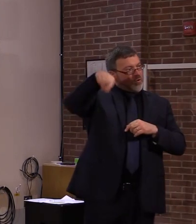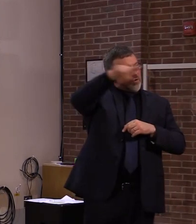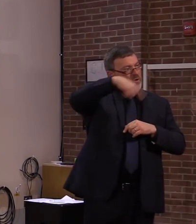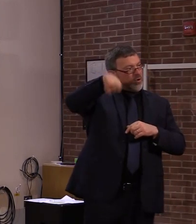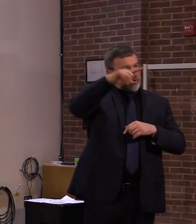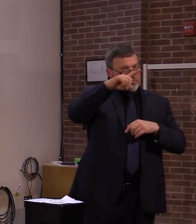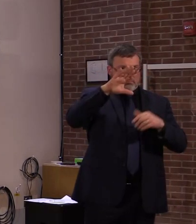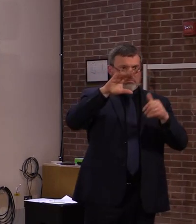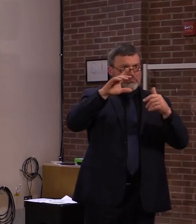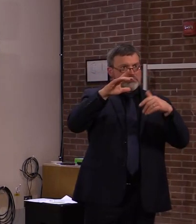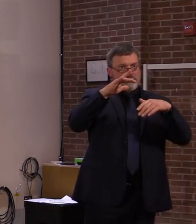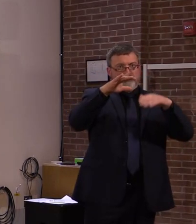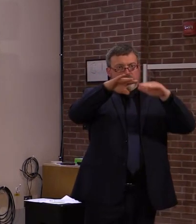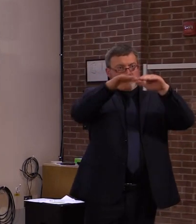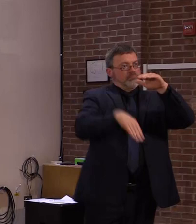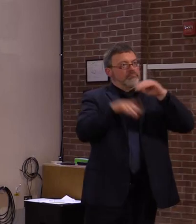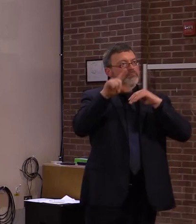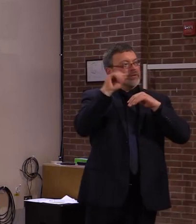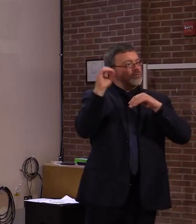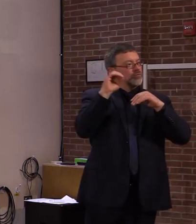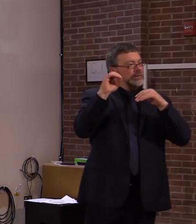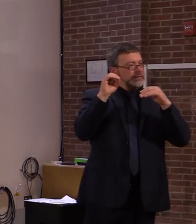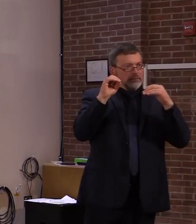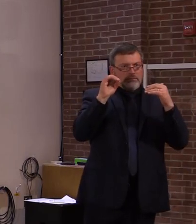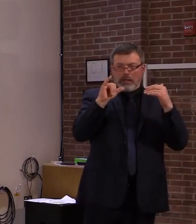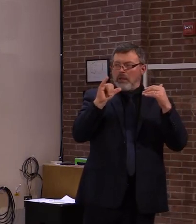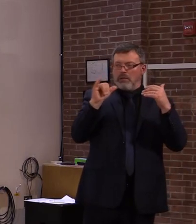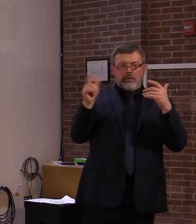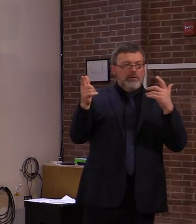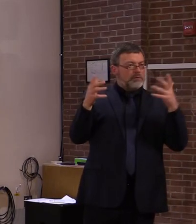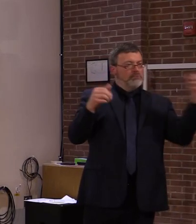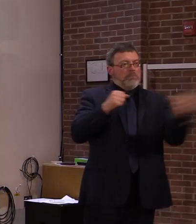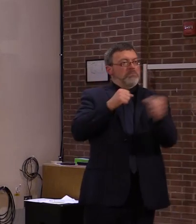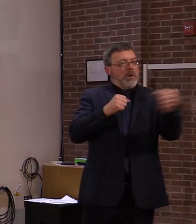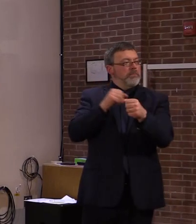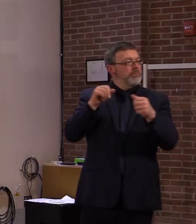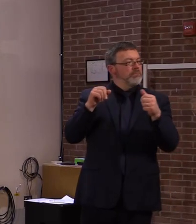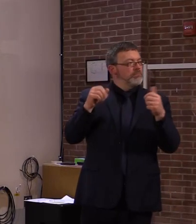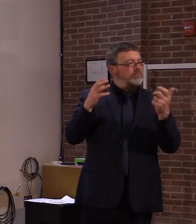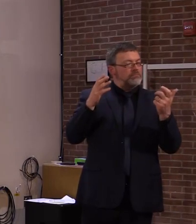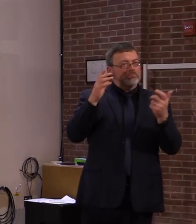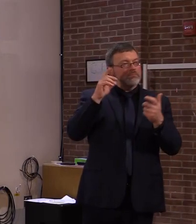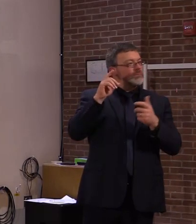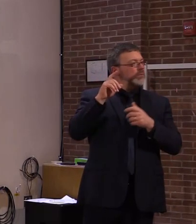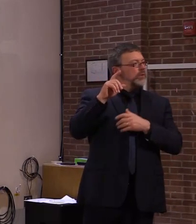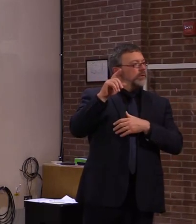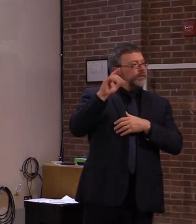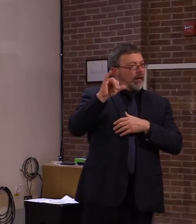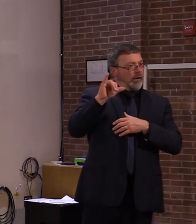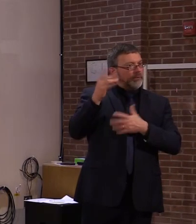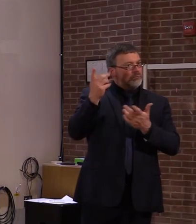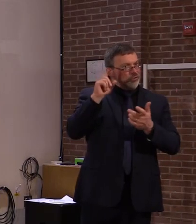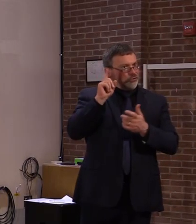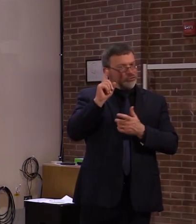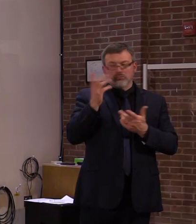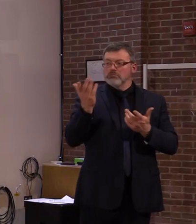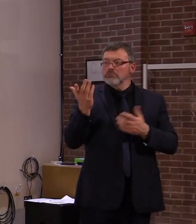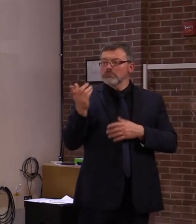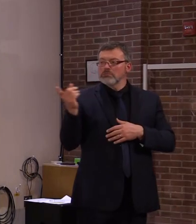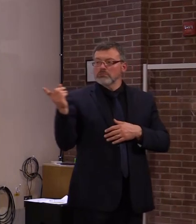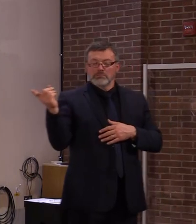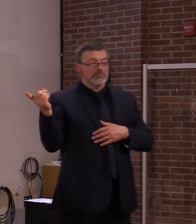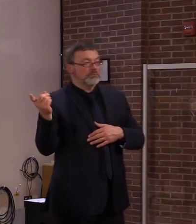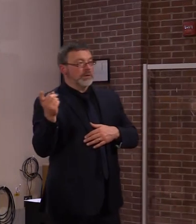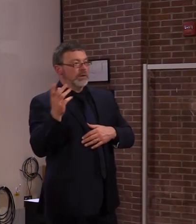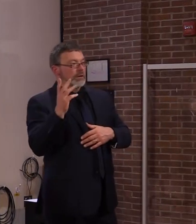night when people are eligible for that AWC housing. Yeah, I don't have that number for you. I'll try to